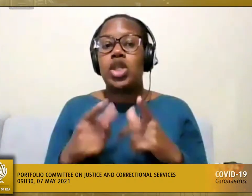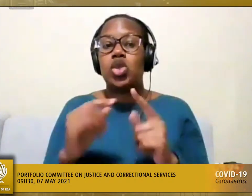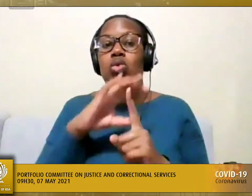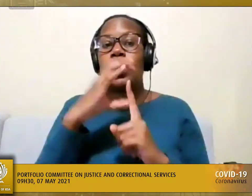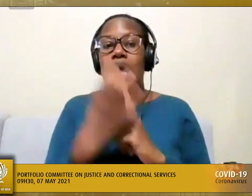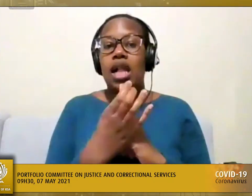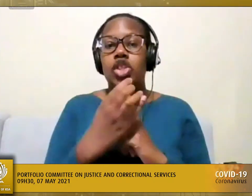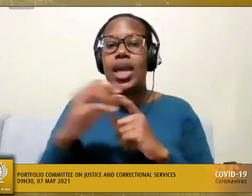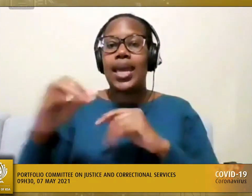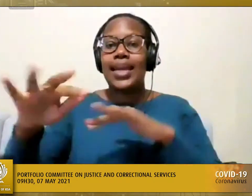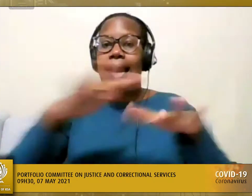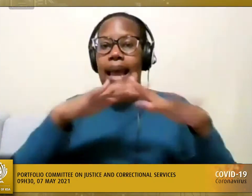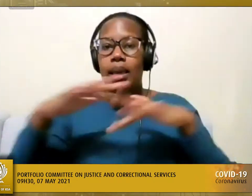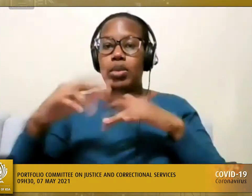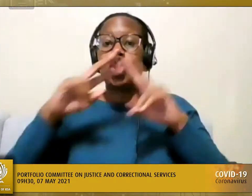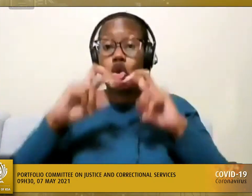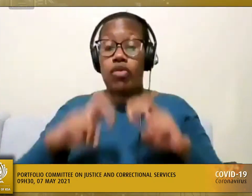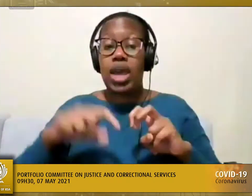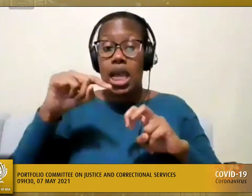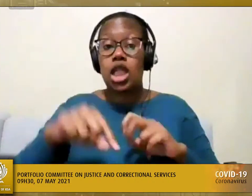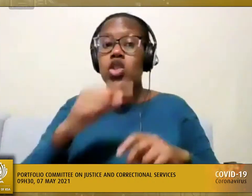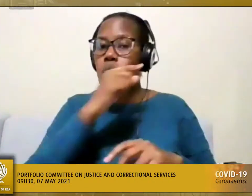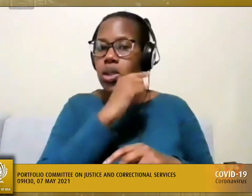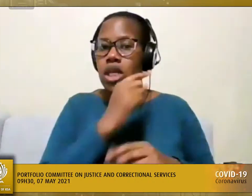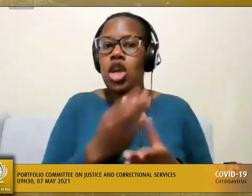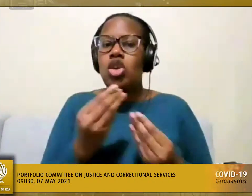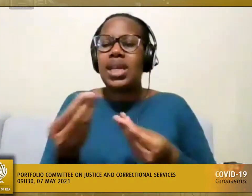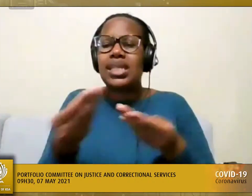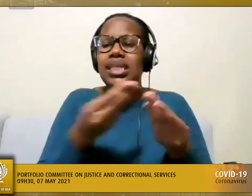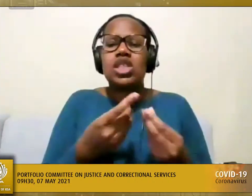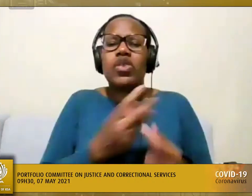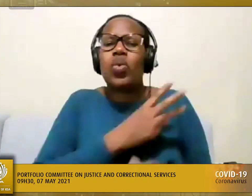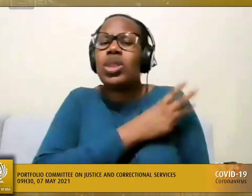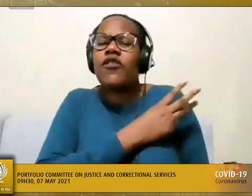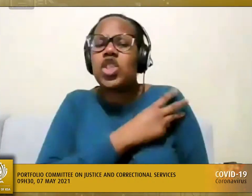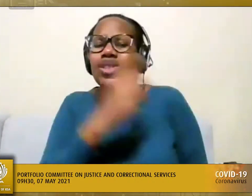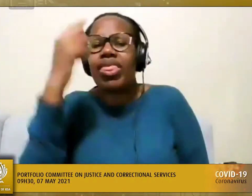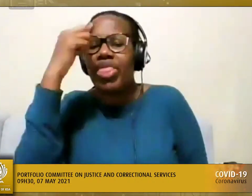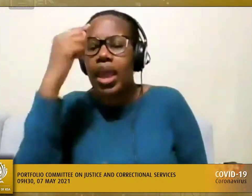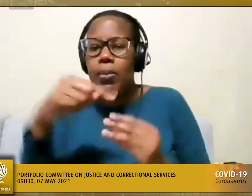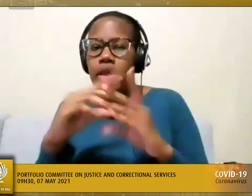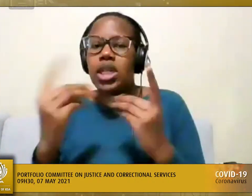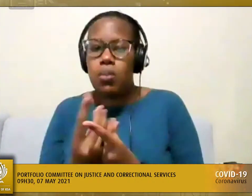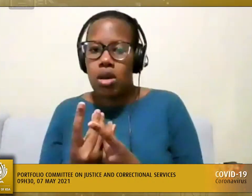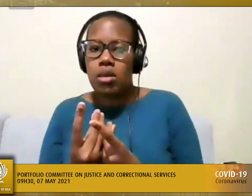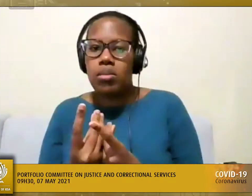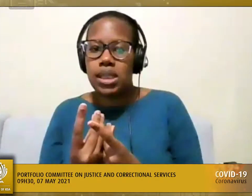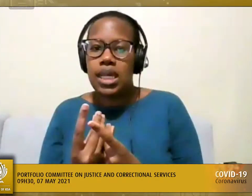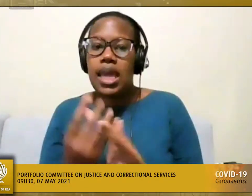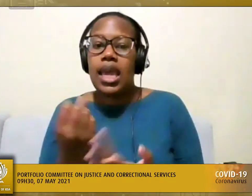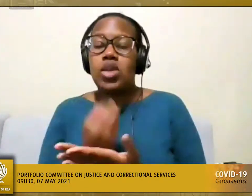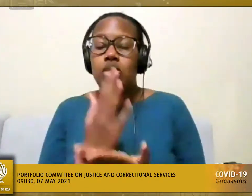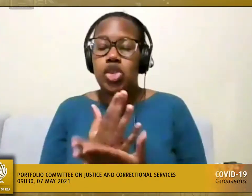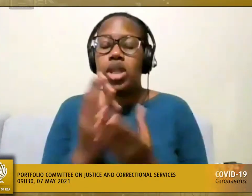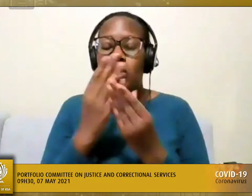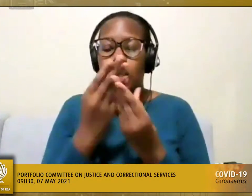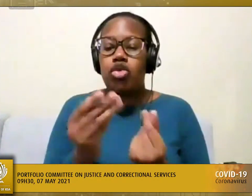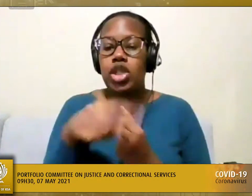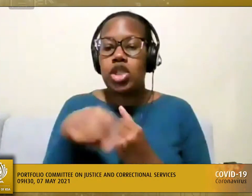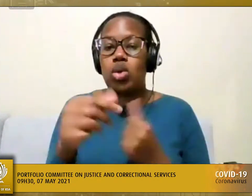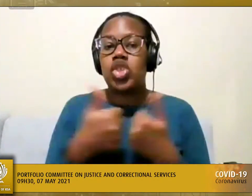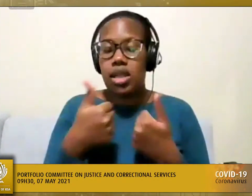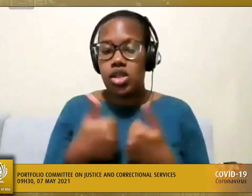this quarter in order to get a sense of what the officials think about the department and make sure that we address those challenges so